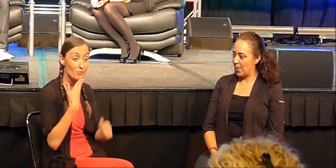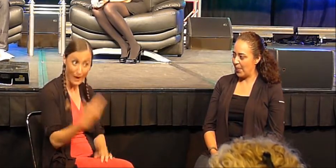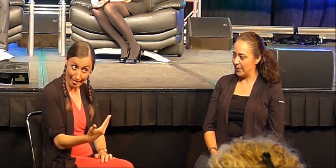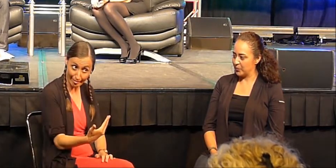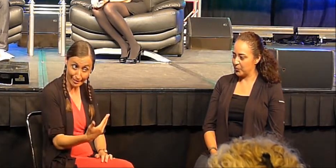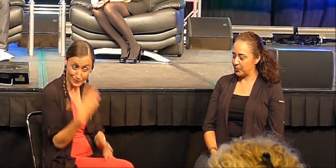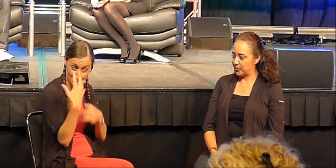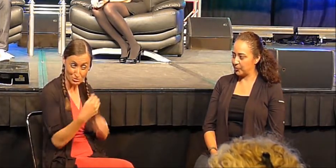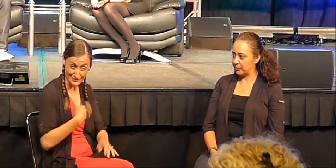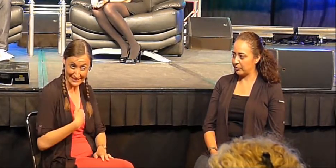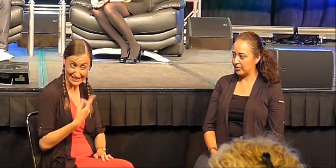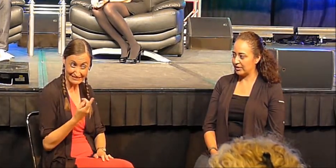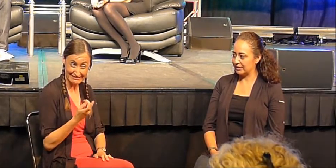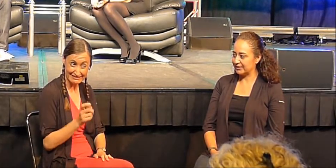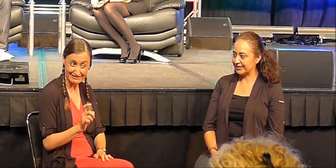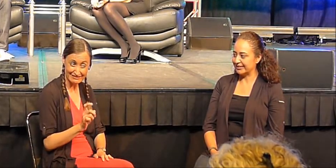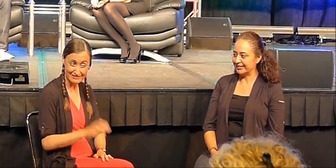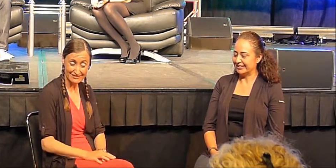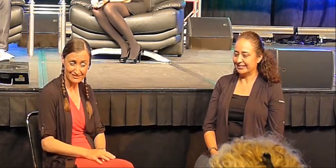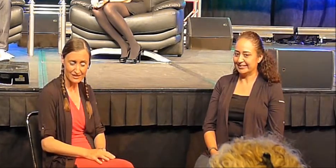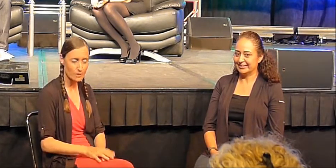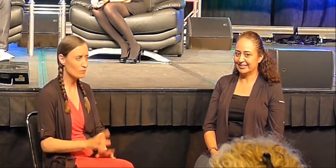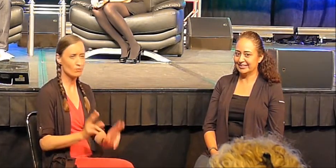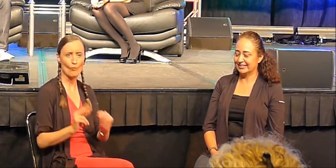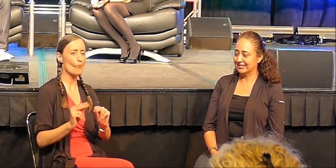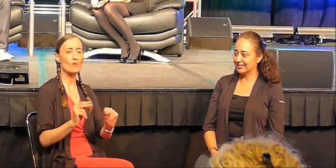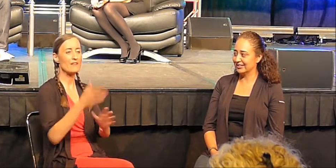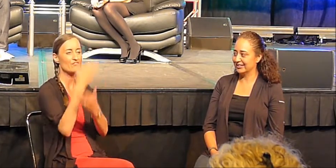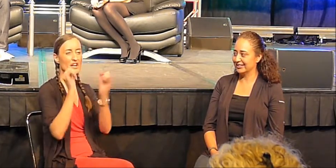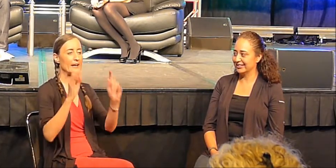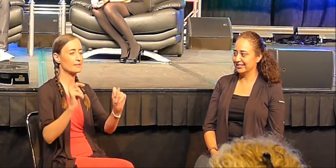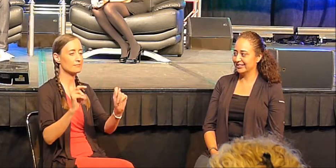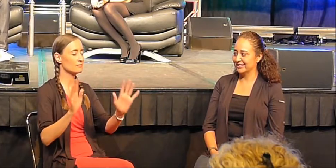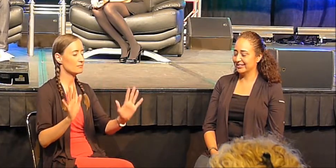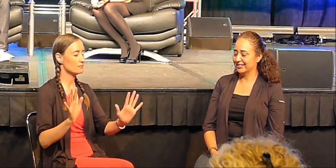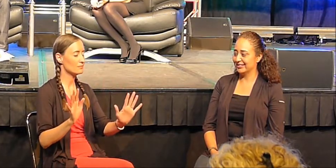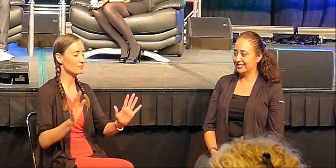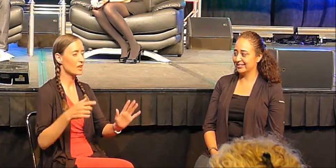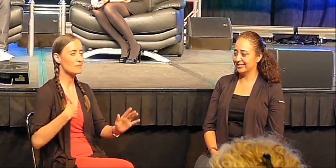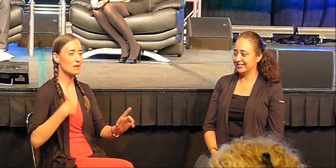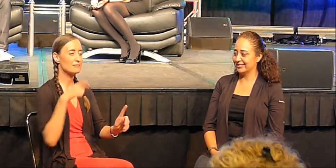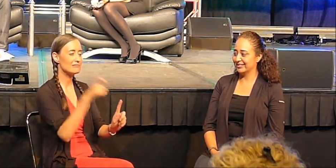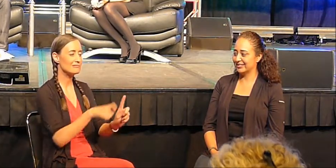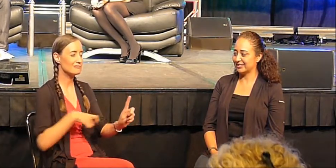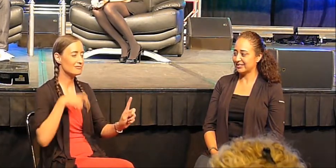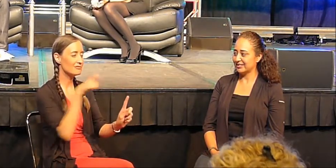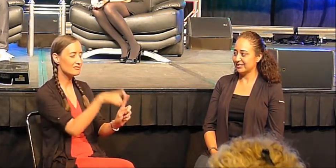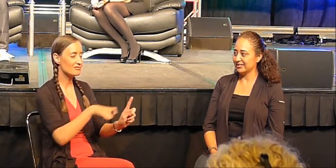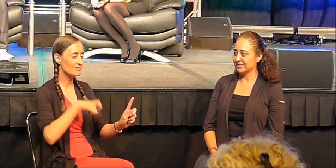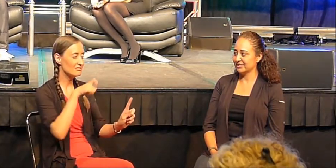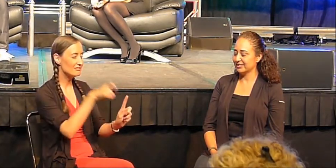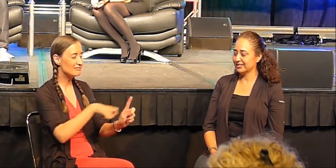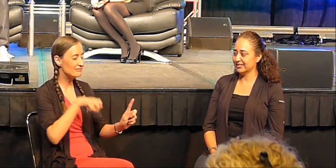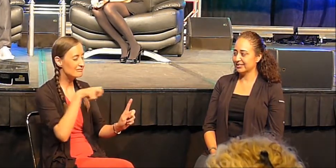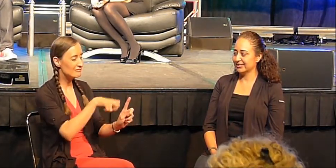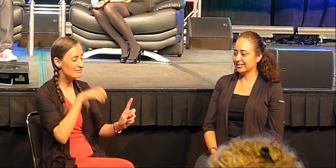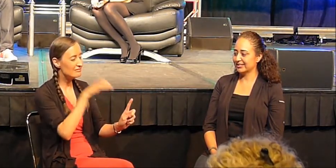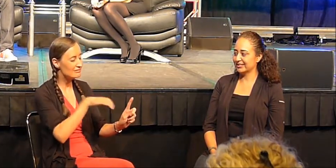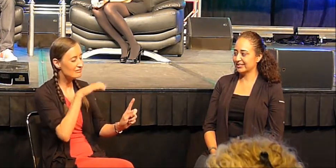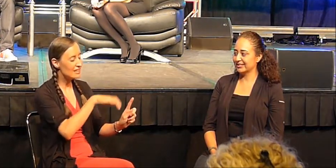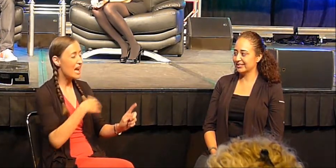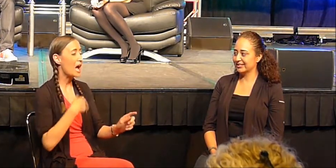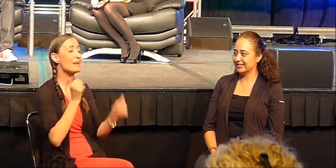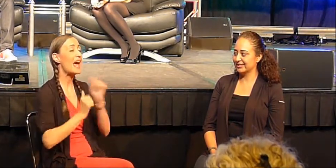would you trust me with it? And she said, no way, forget it, it's not happening. And I worked on her for days. I'm like, I'm an actor, I need to get out